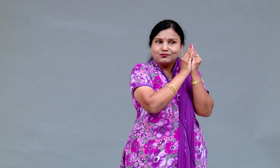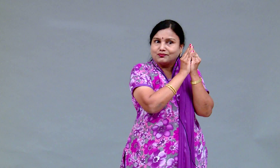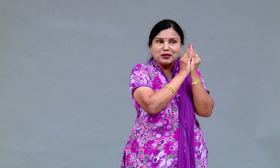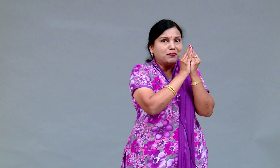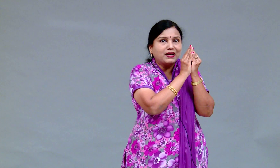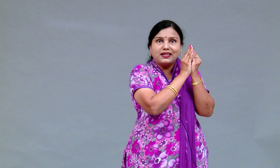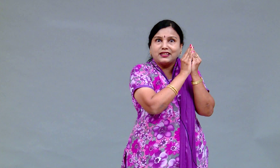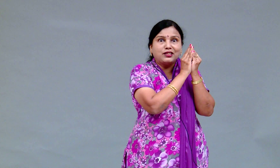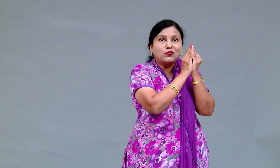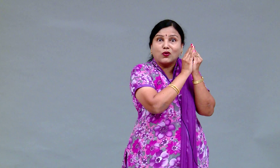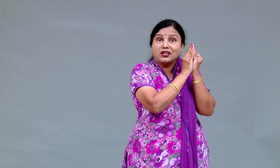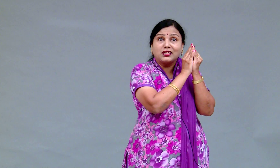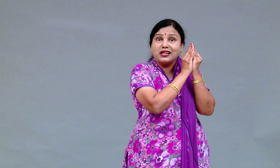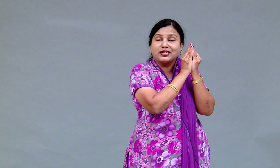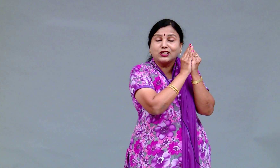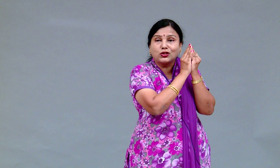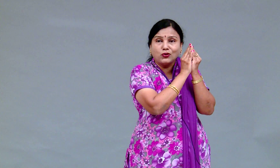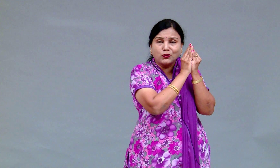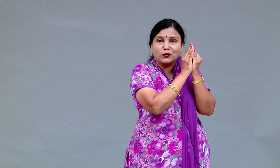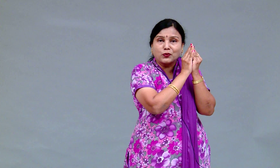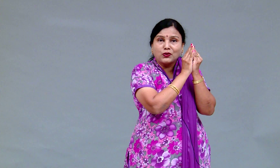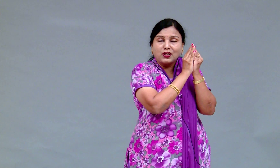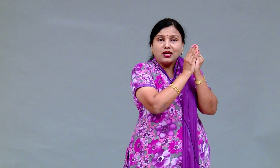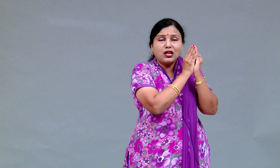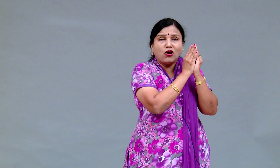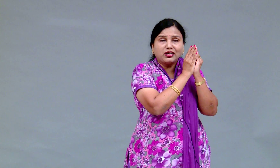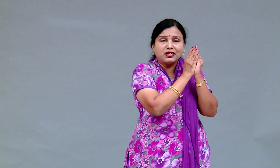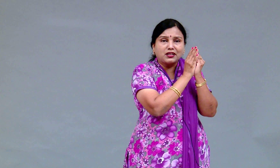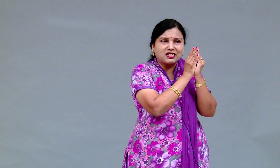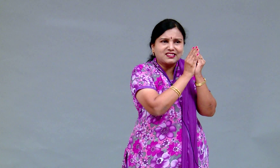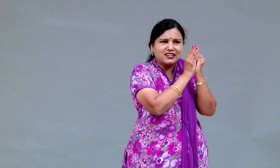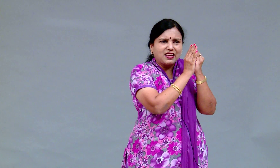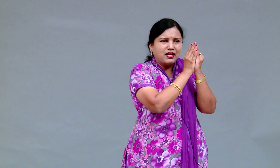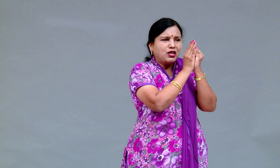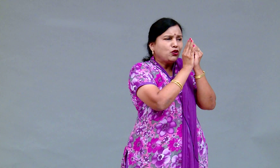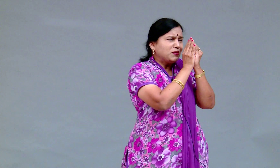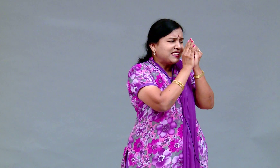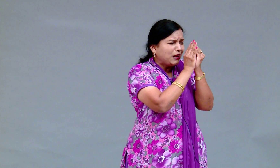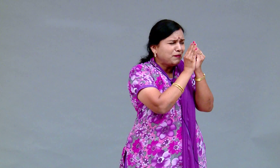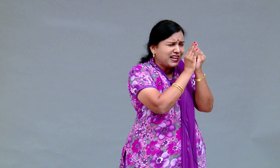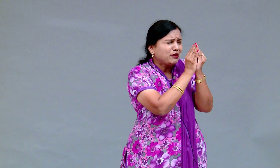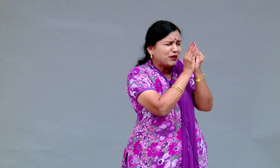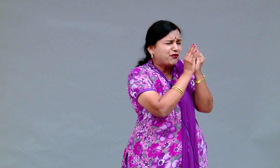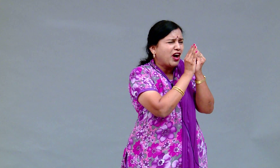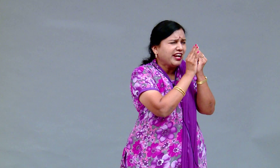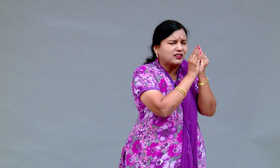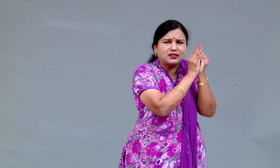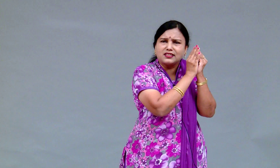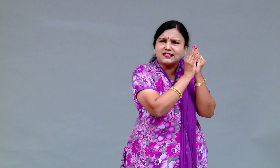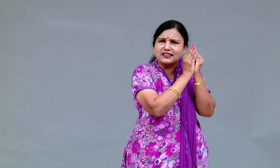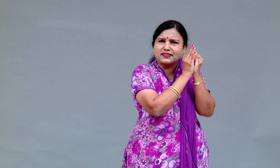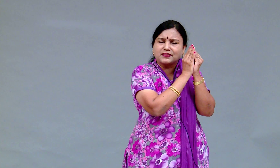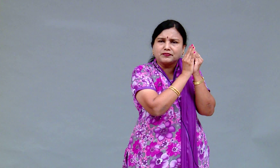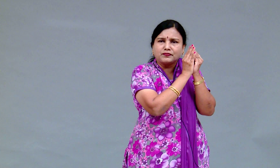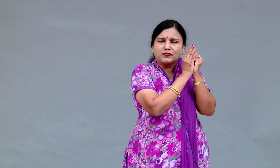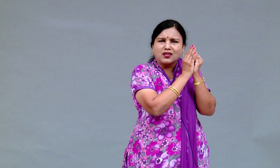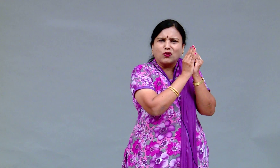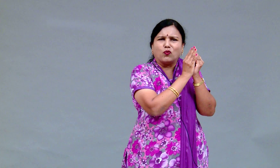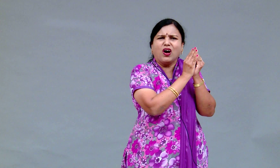But monkey didn't want to let her go. He caught her and said, "You must help me light my fire," he said.